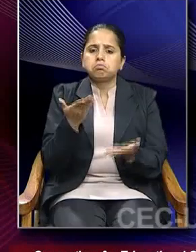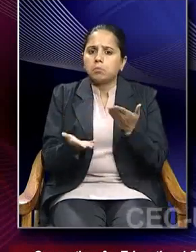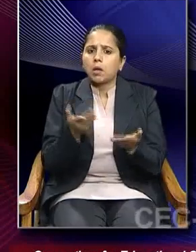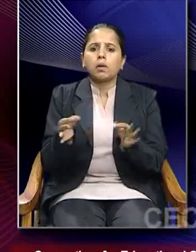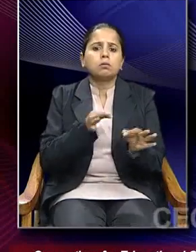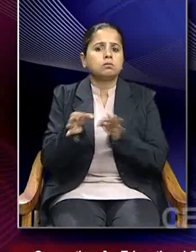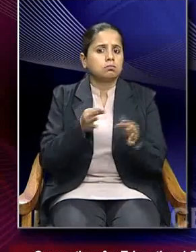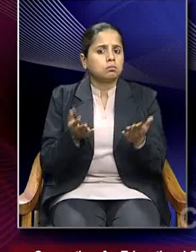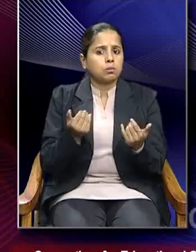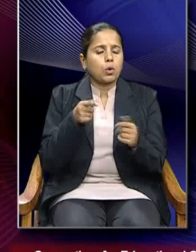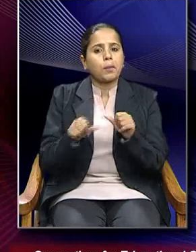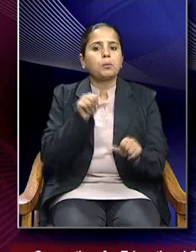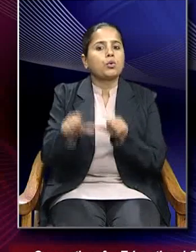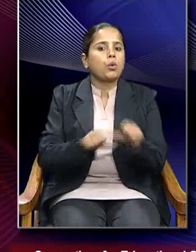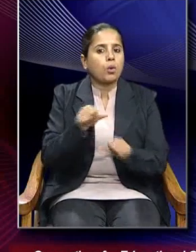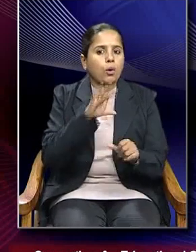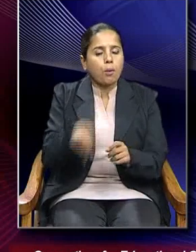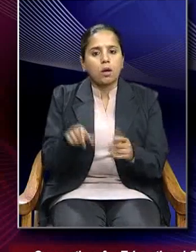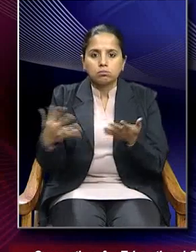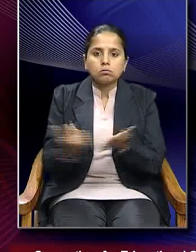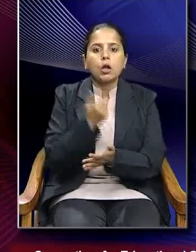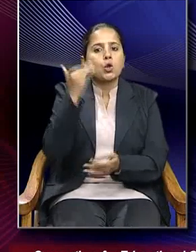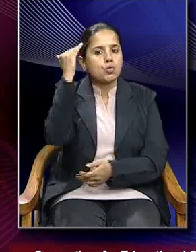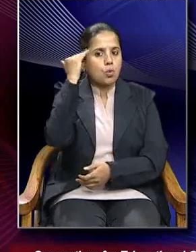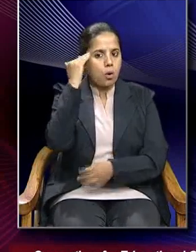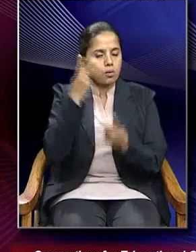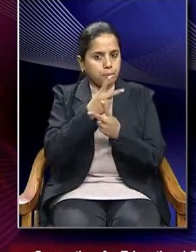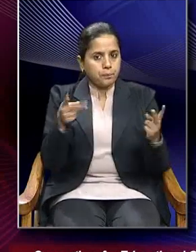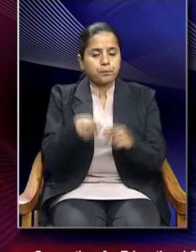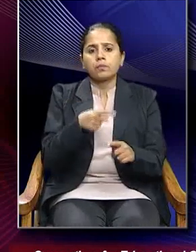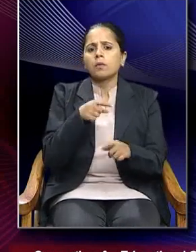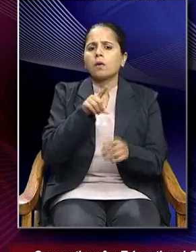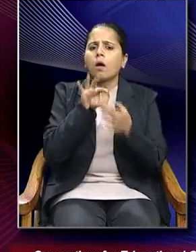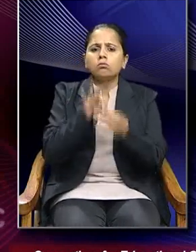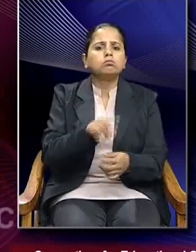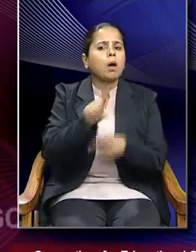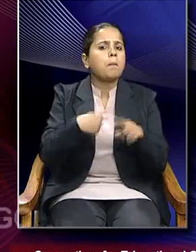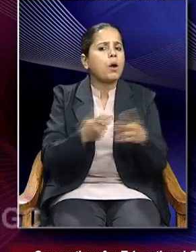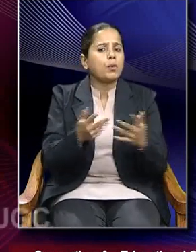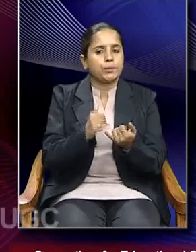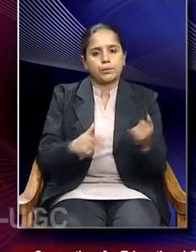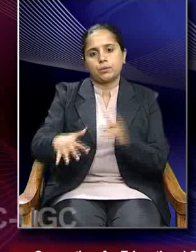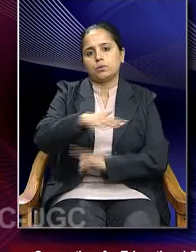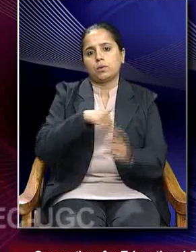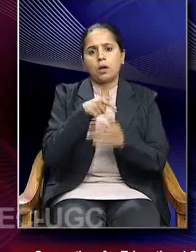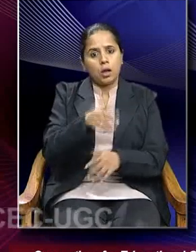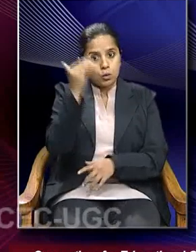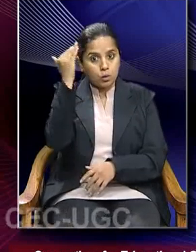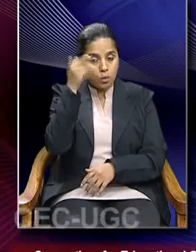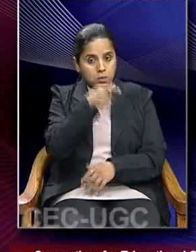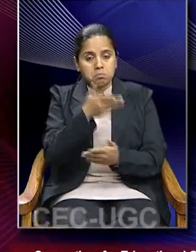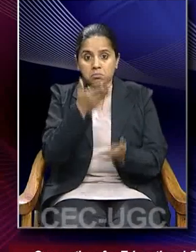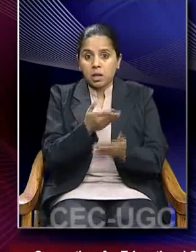defined as the process of obtaining knowledge regarding society. Now, this knowledge could